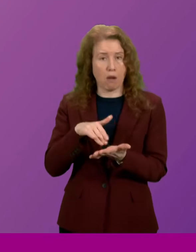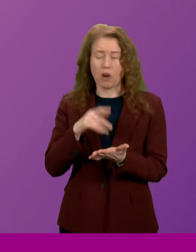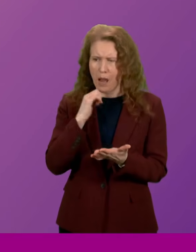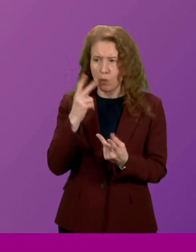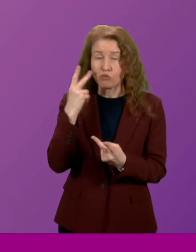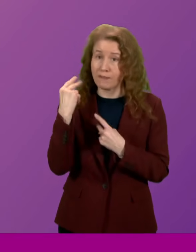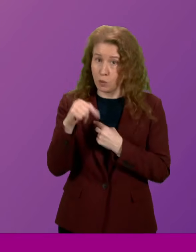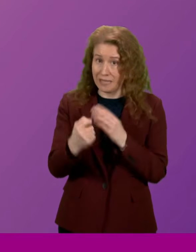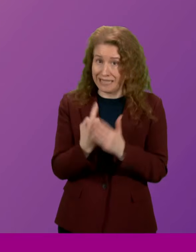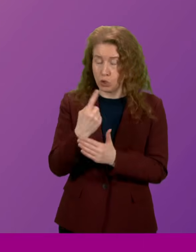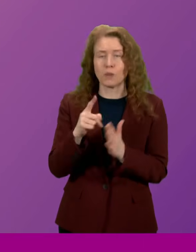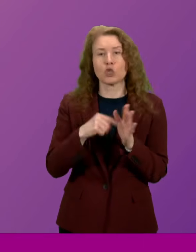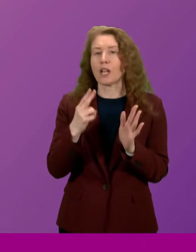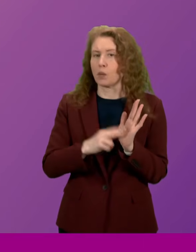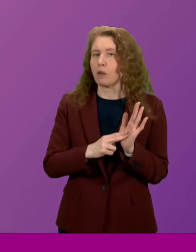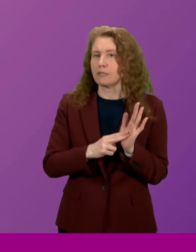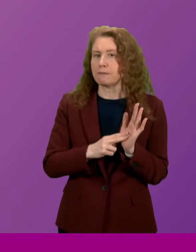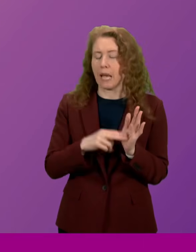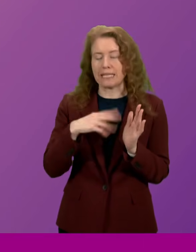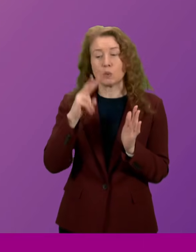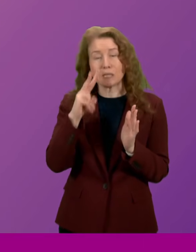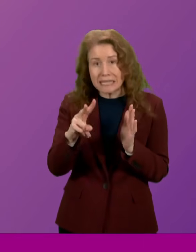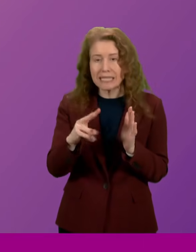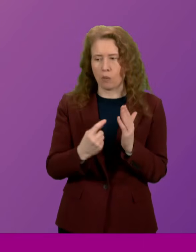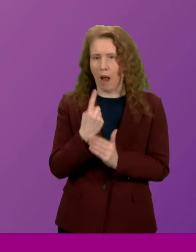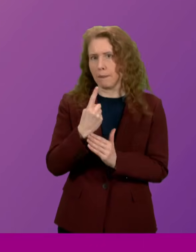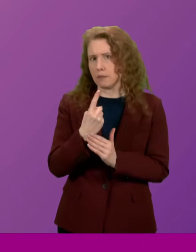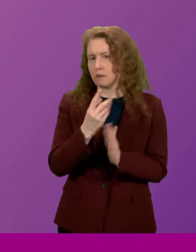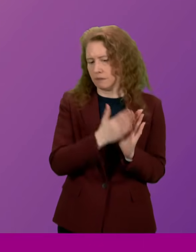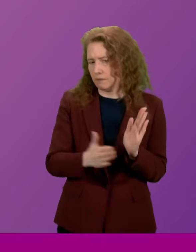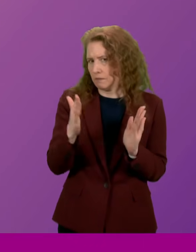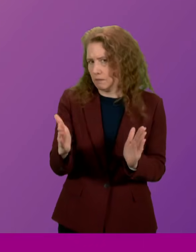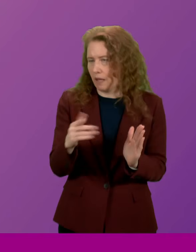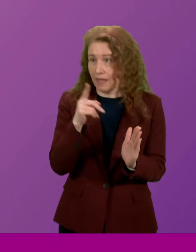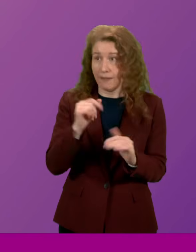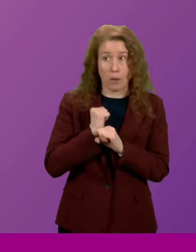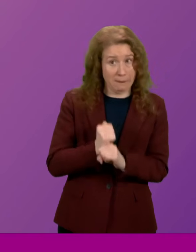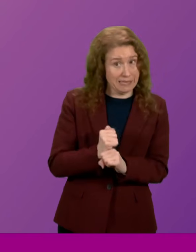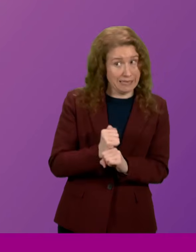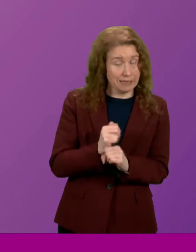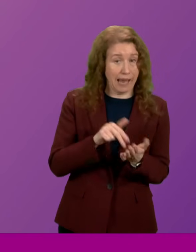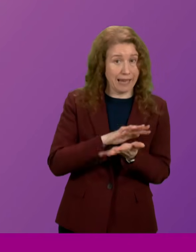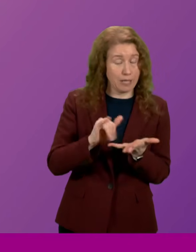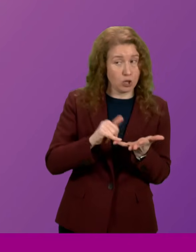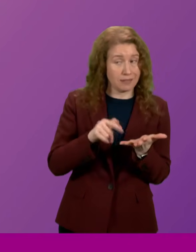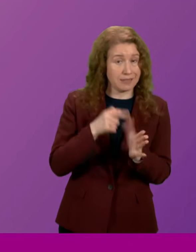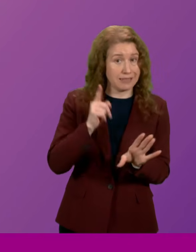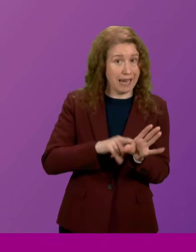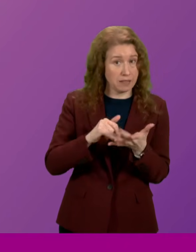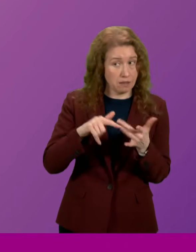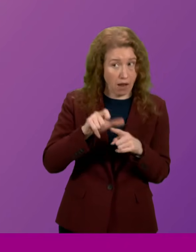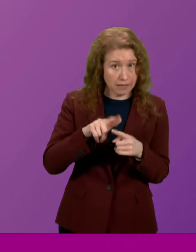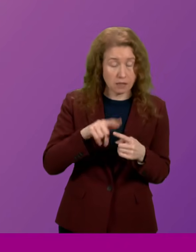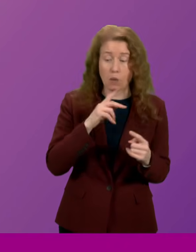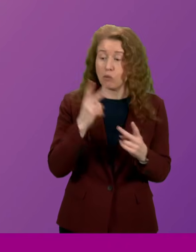issue in January once I see the conclusions of the work that has been committed to by NHS Tayside, and then address the point that